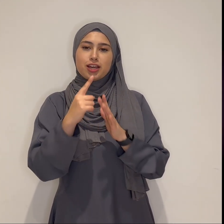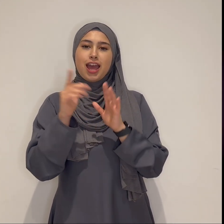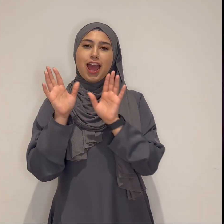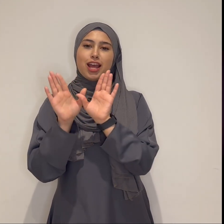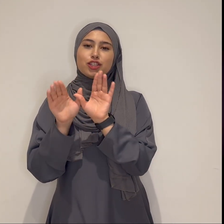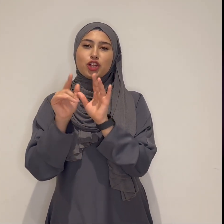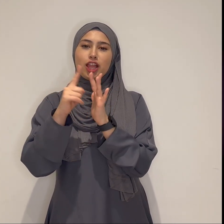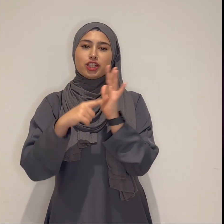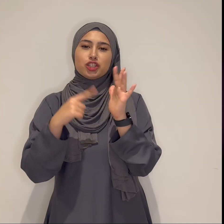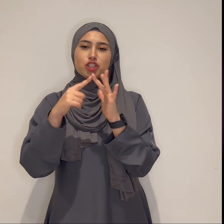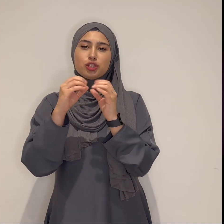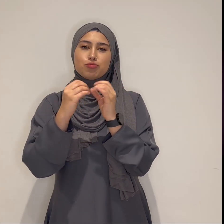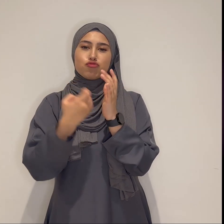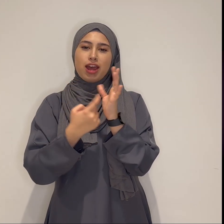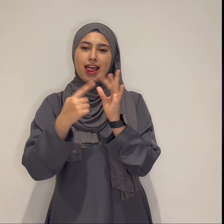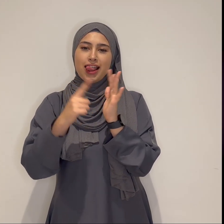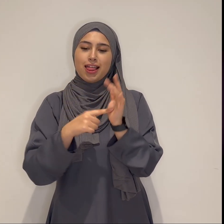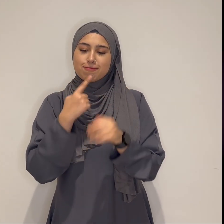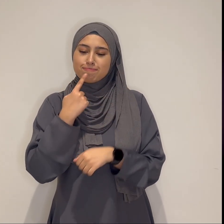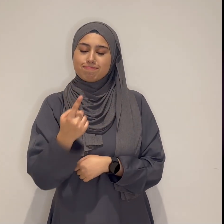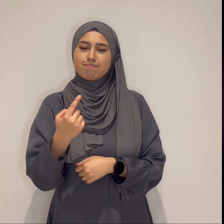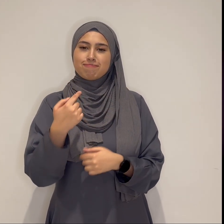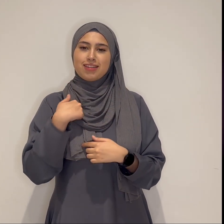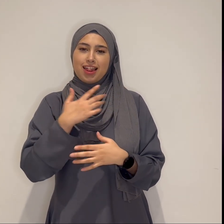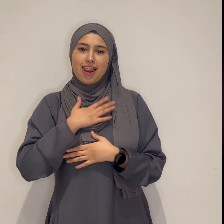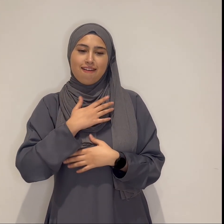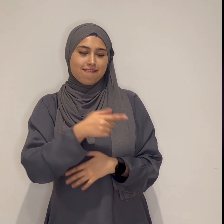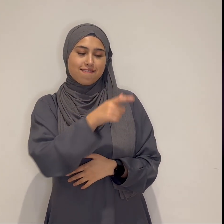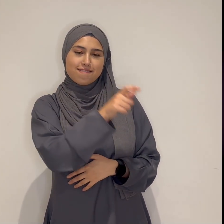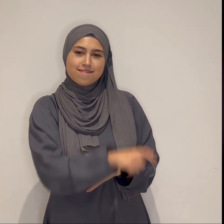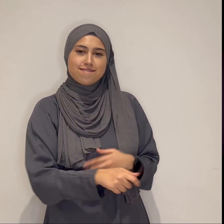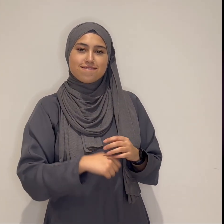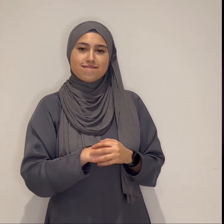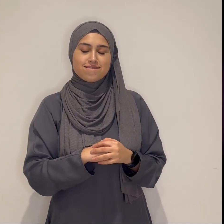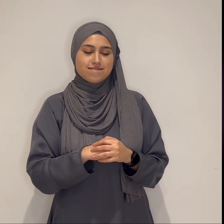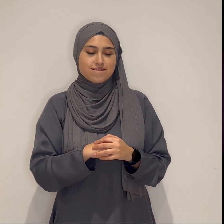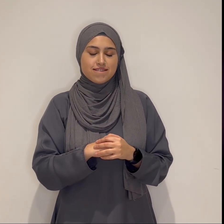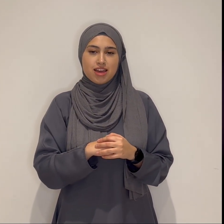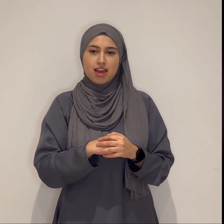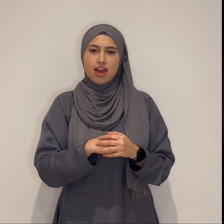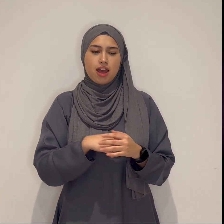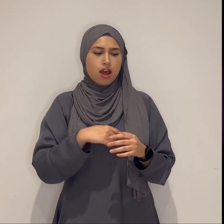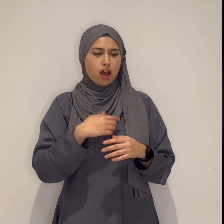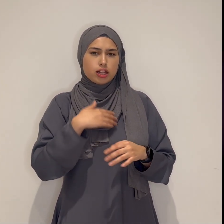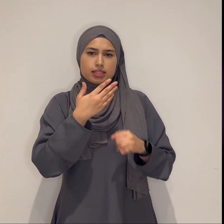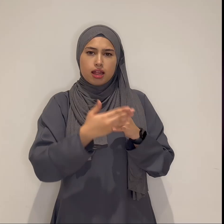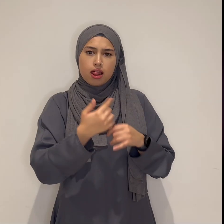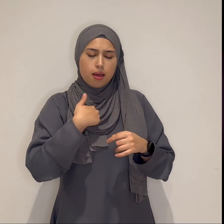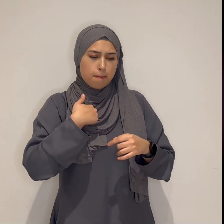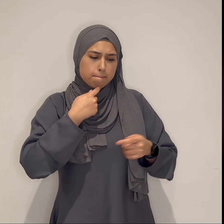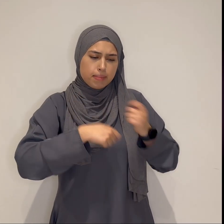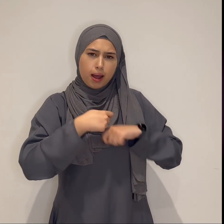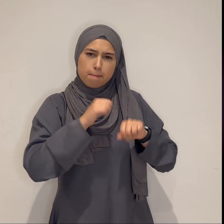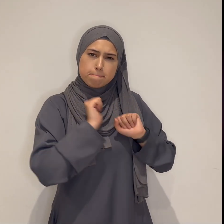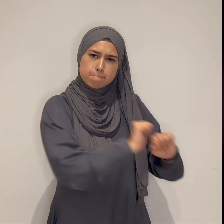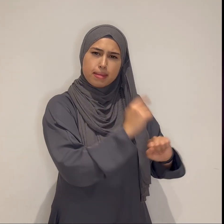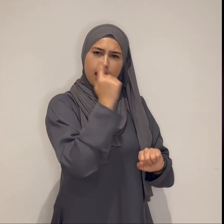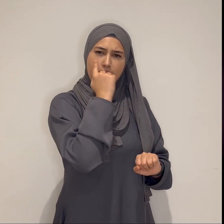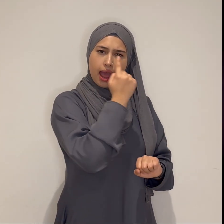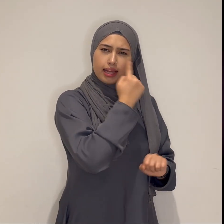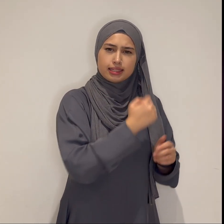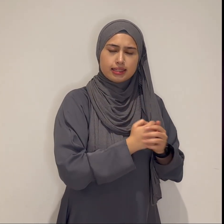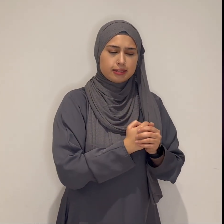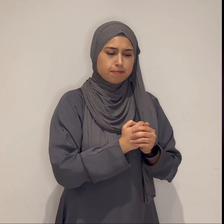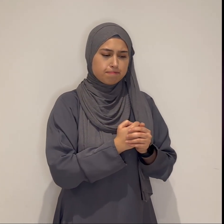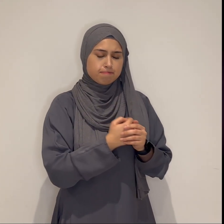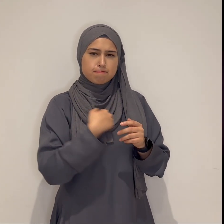Will call out to Jibreel that I love so and so, till eventually that I become the eyes by which the believer sees, the